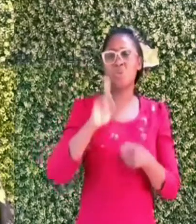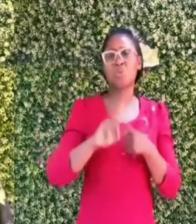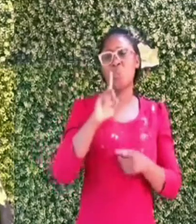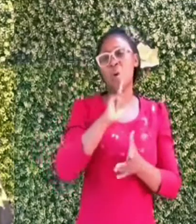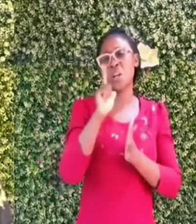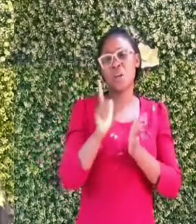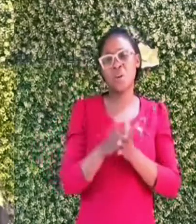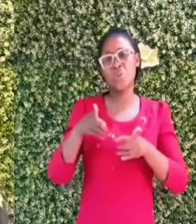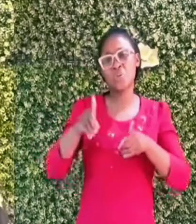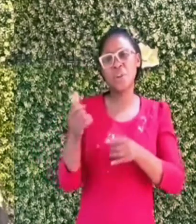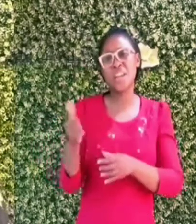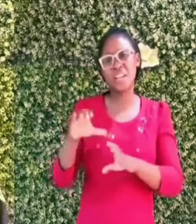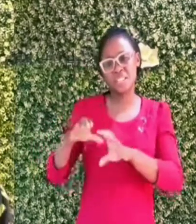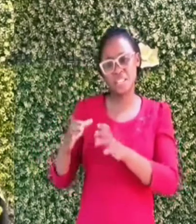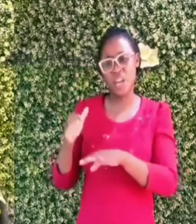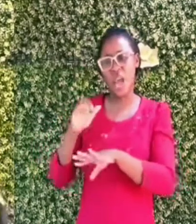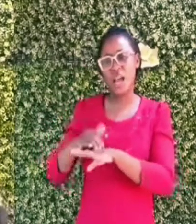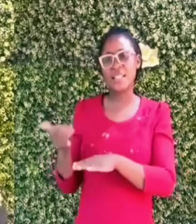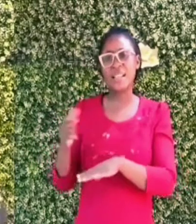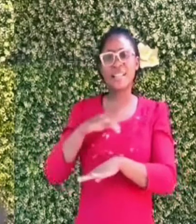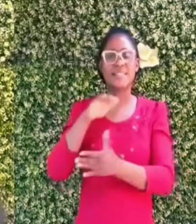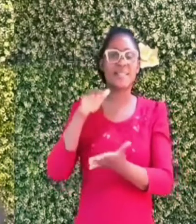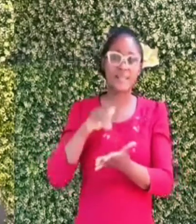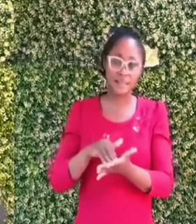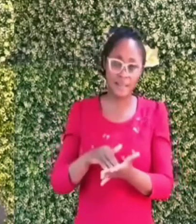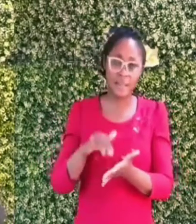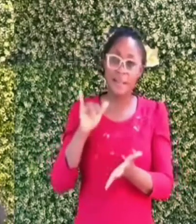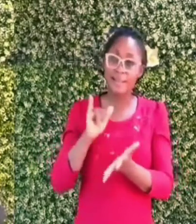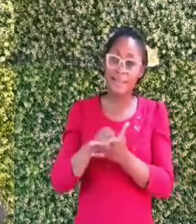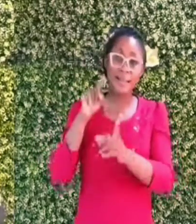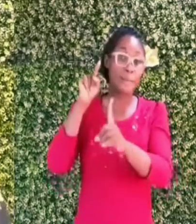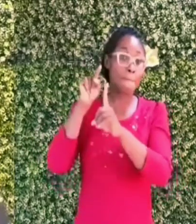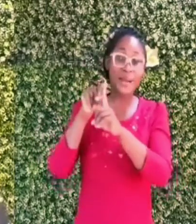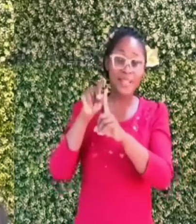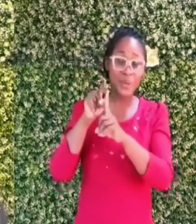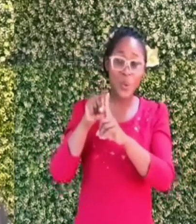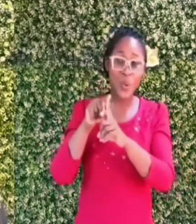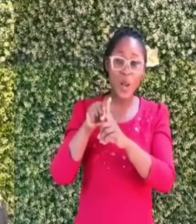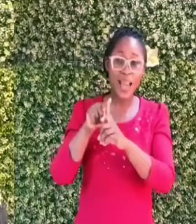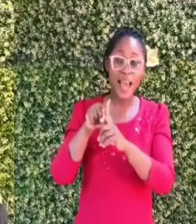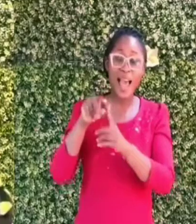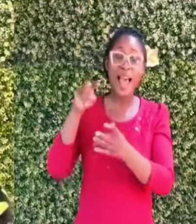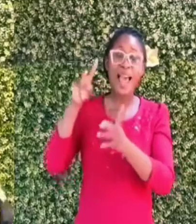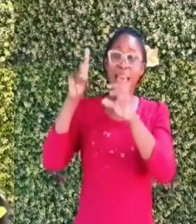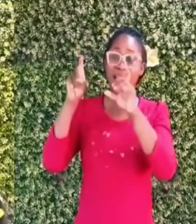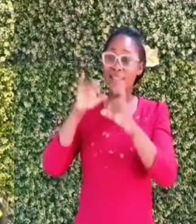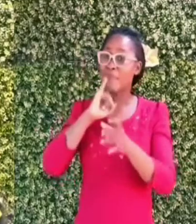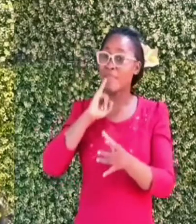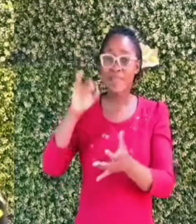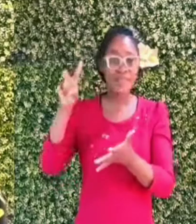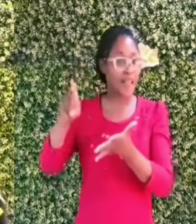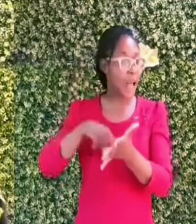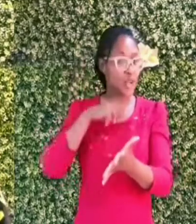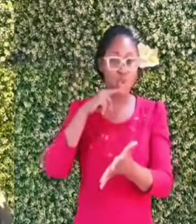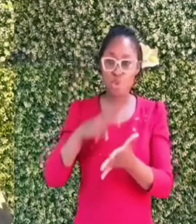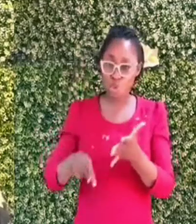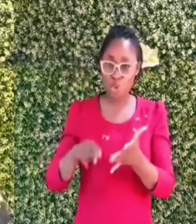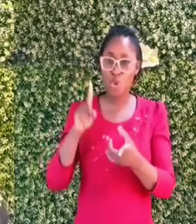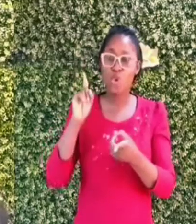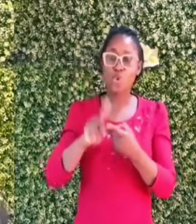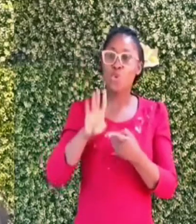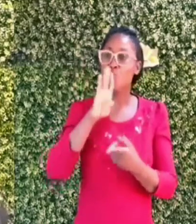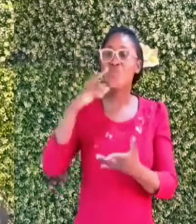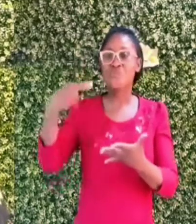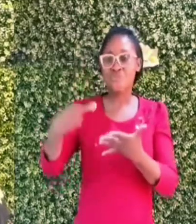to 1 hour during any session at any center, that particular examination stands cancelled and